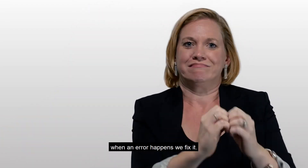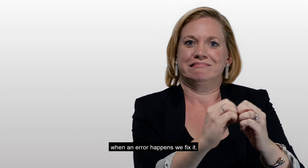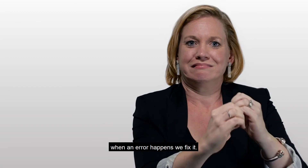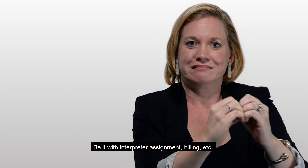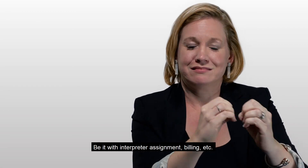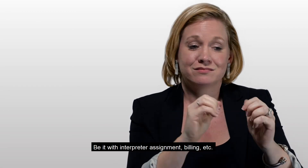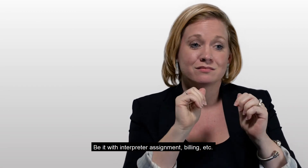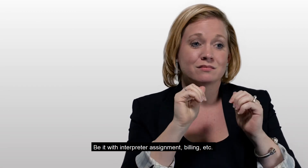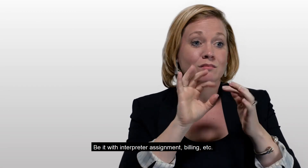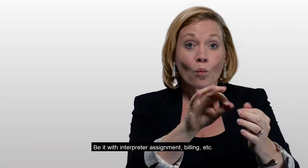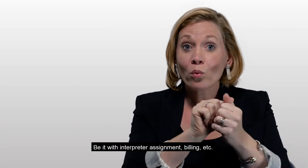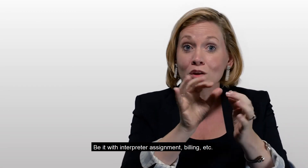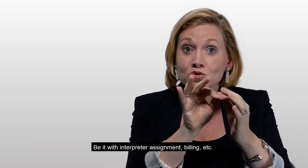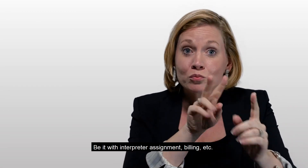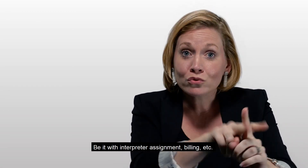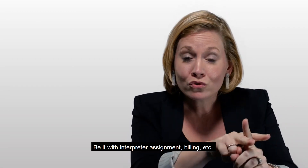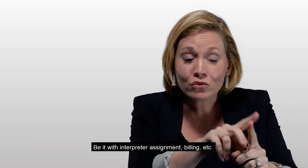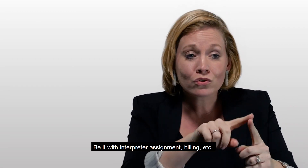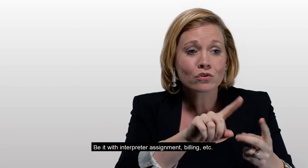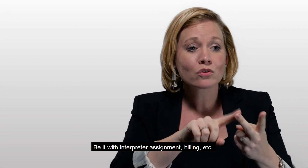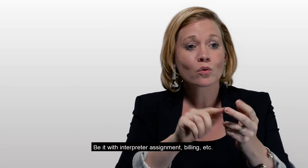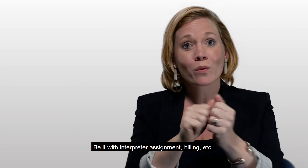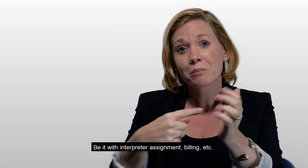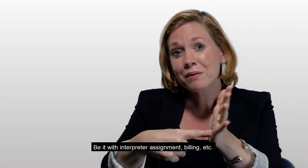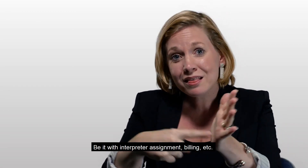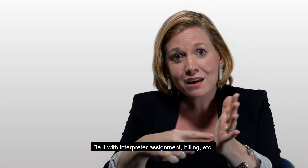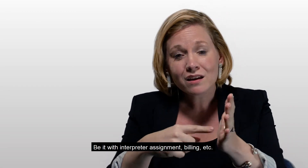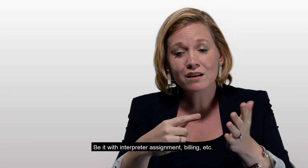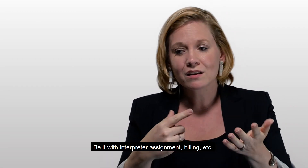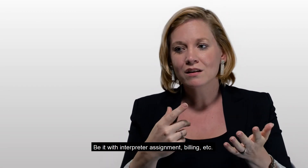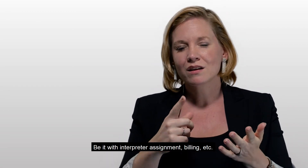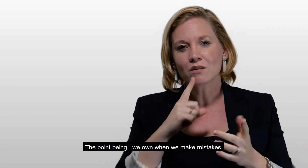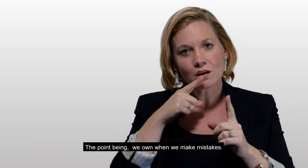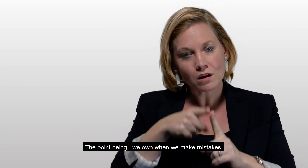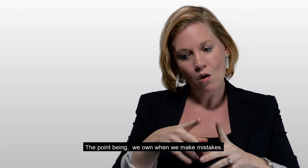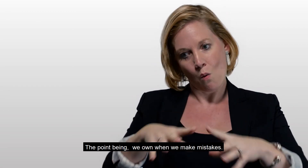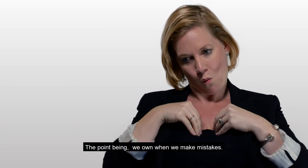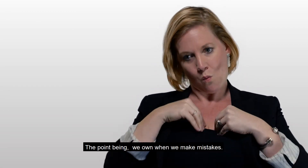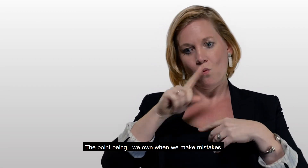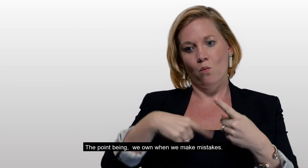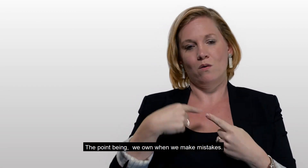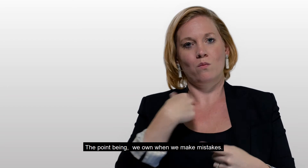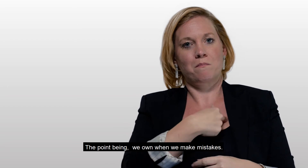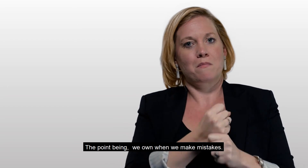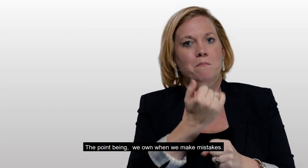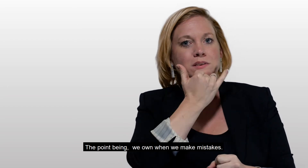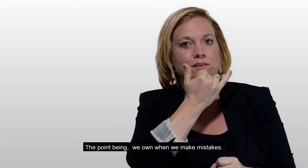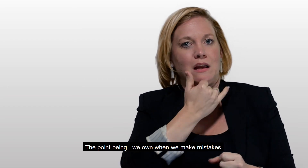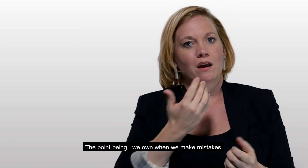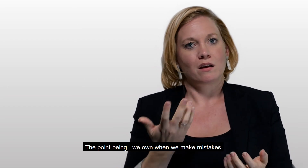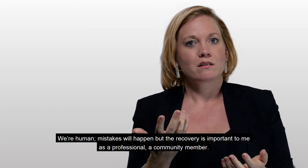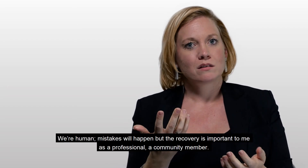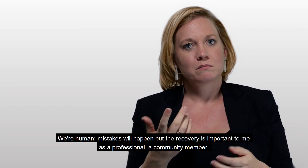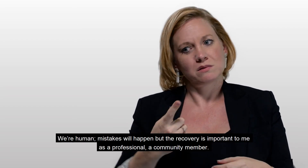it, be it with an interpreter assignment, billing. The point being, we own when we make mistakes.